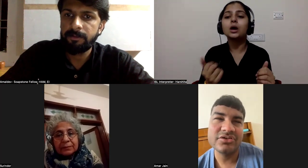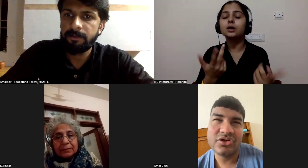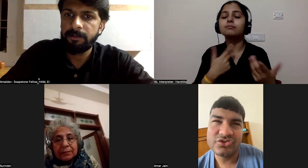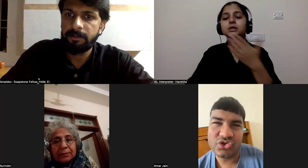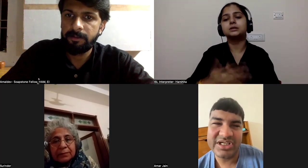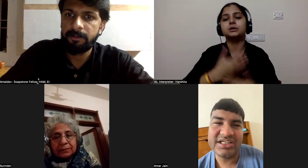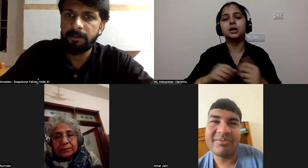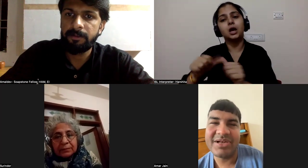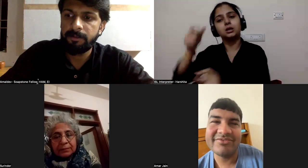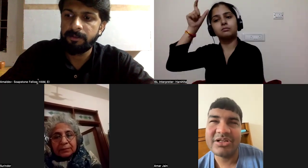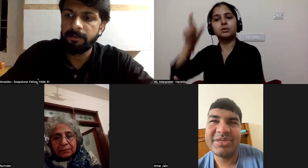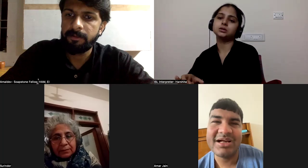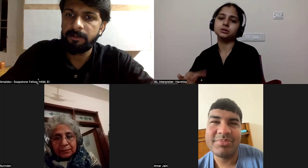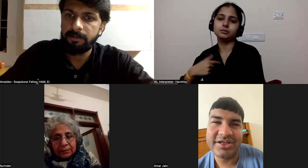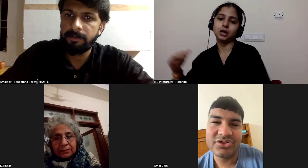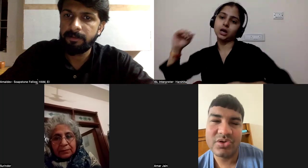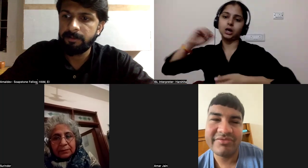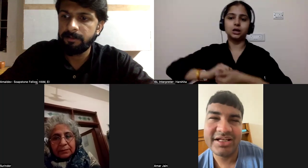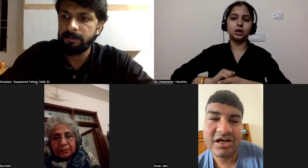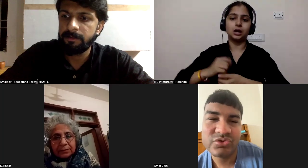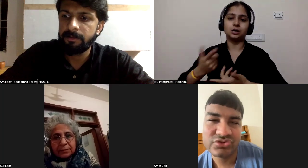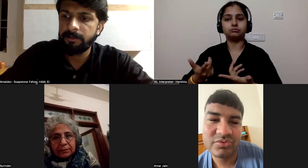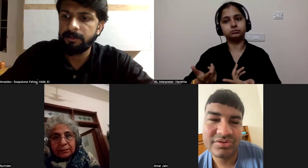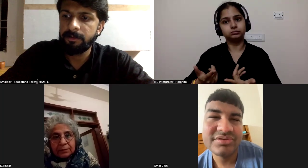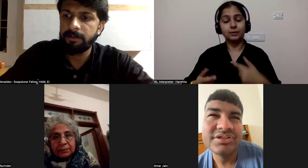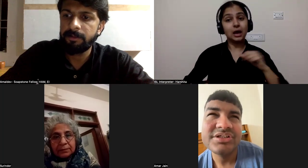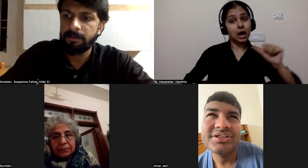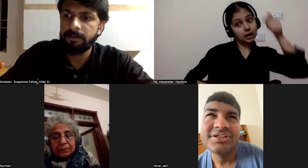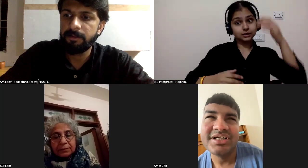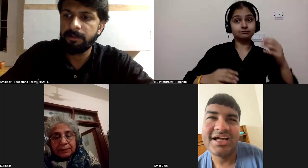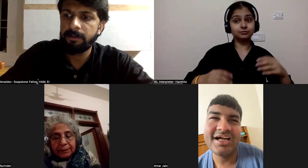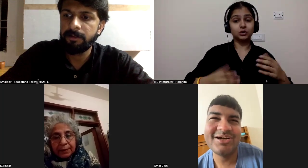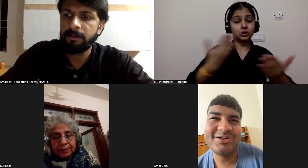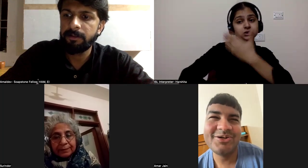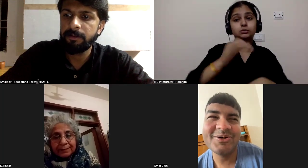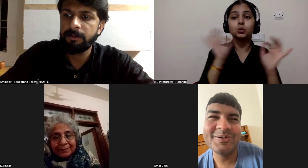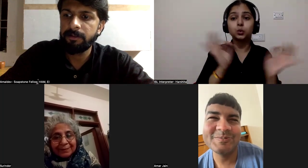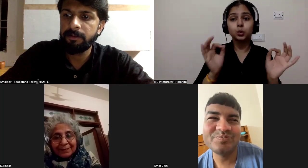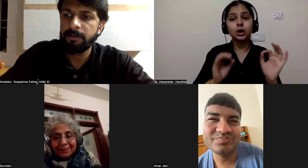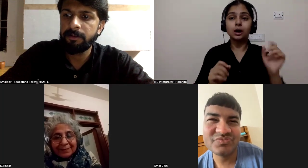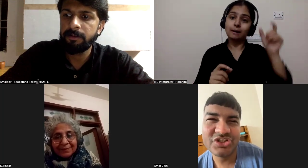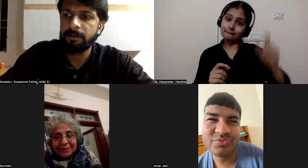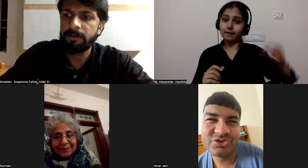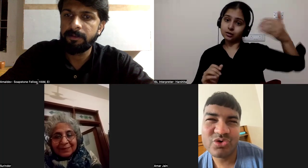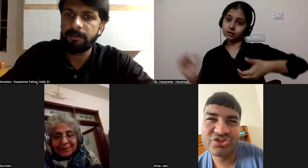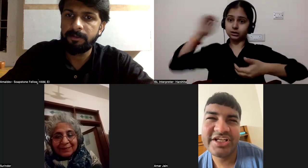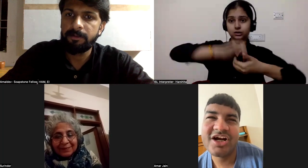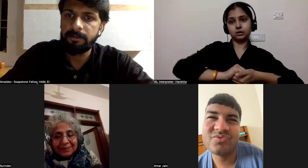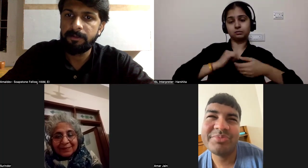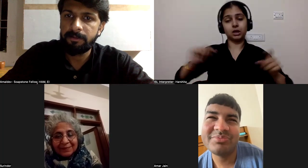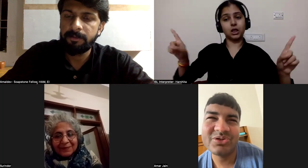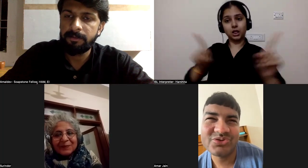can jointly apply with the main applicant to avail a house loan. And it was